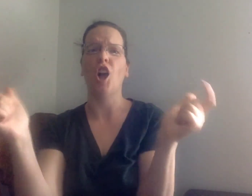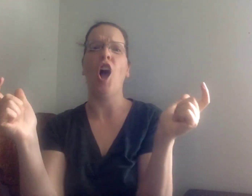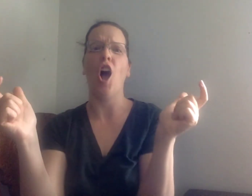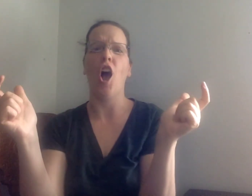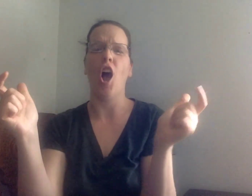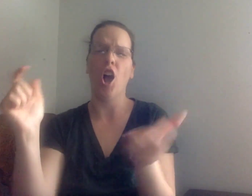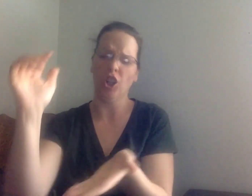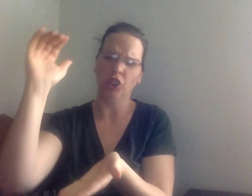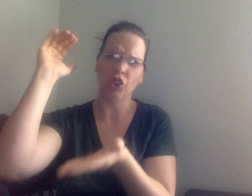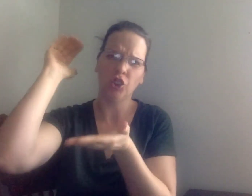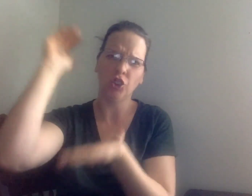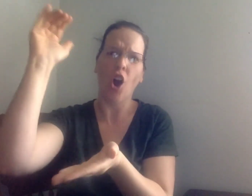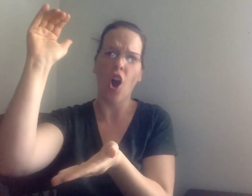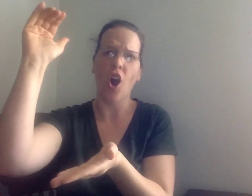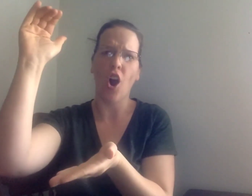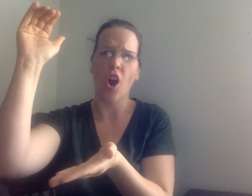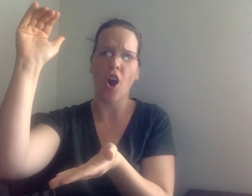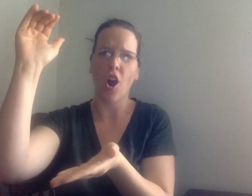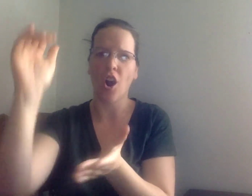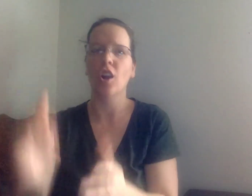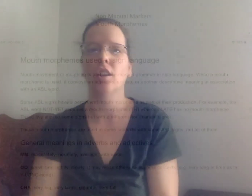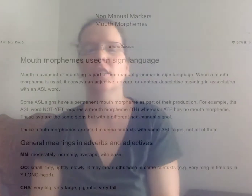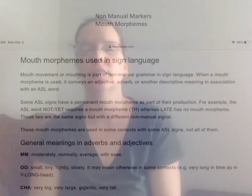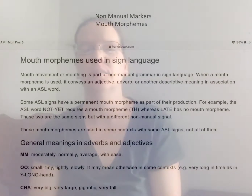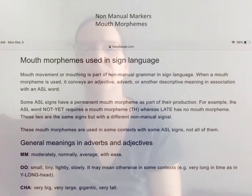Cha is large.